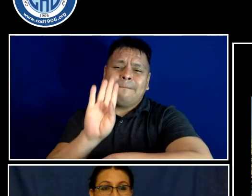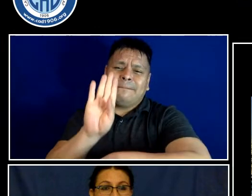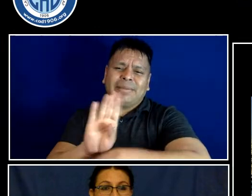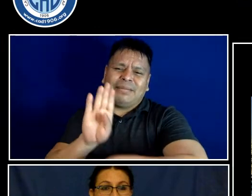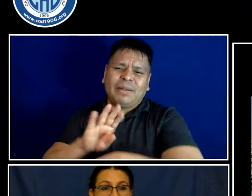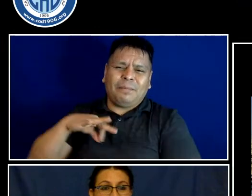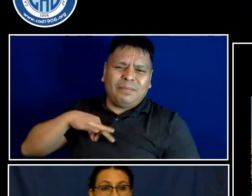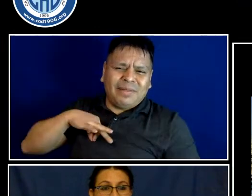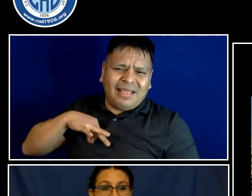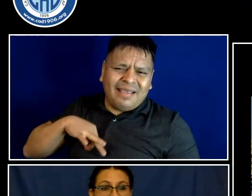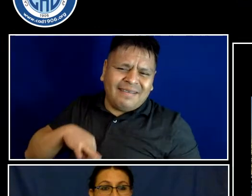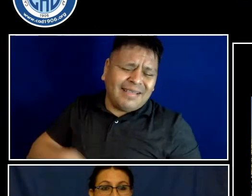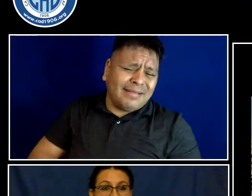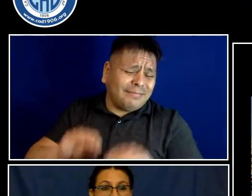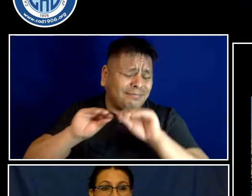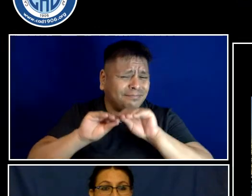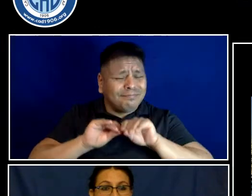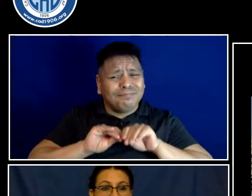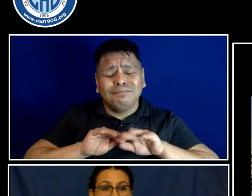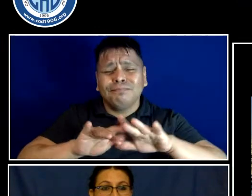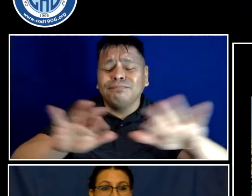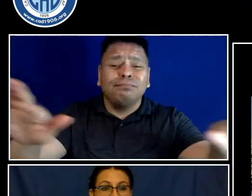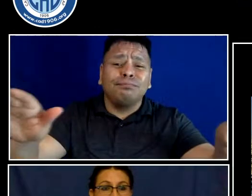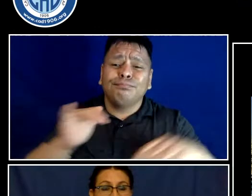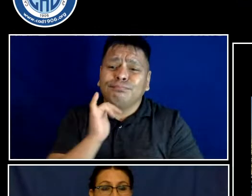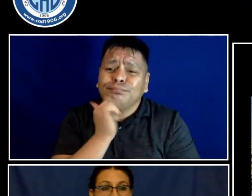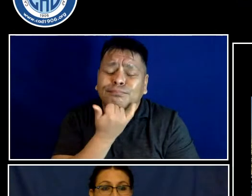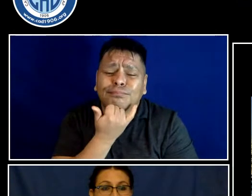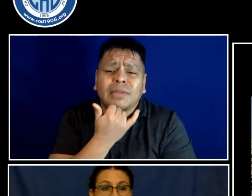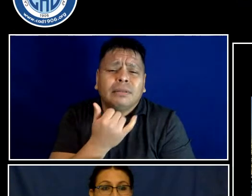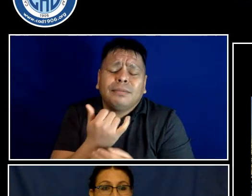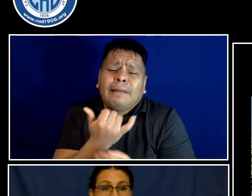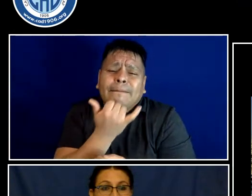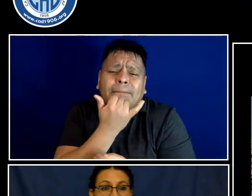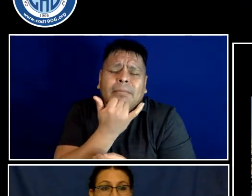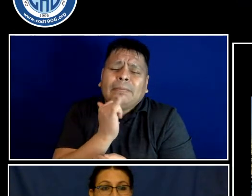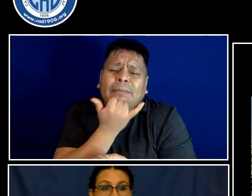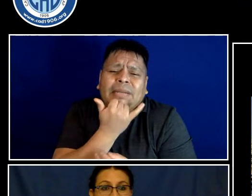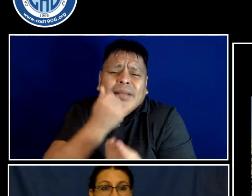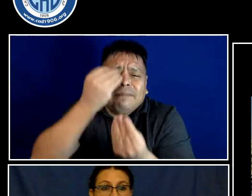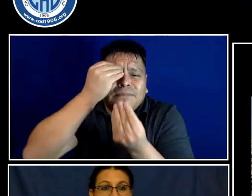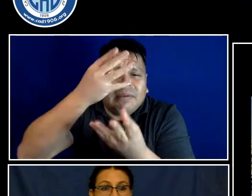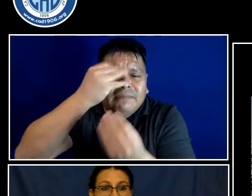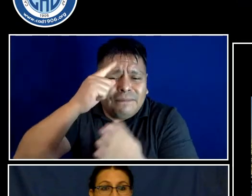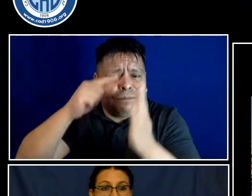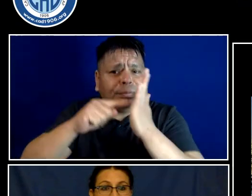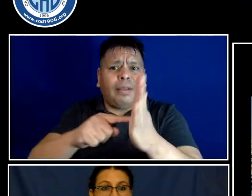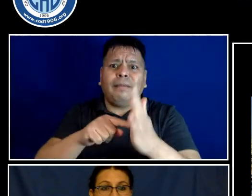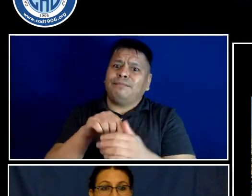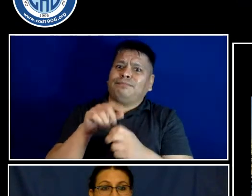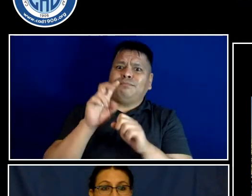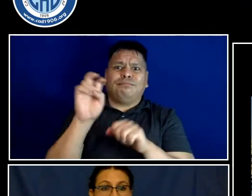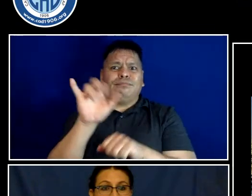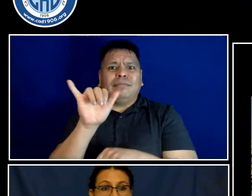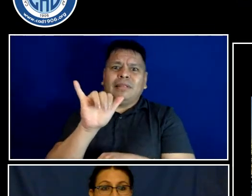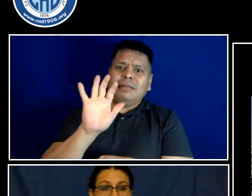liquor companies decided to use this celebration to improve and benefit their own